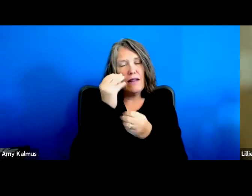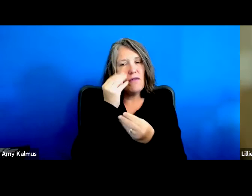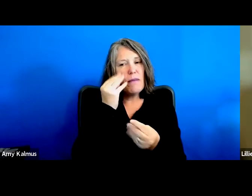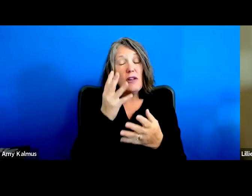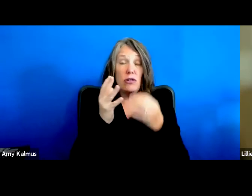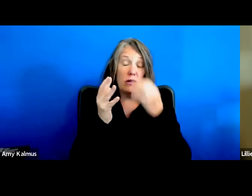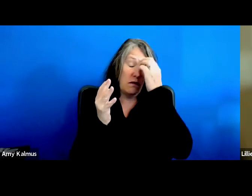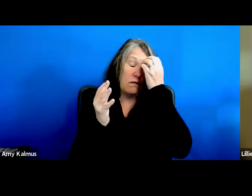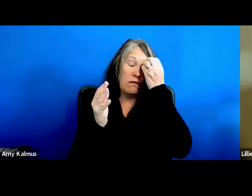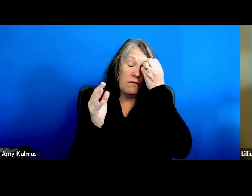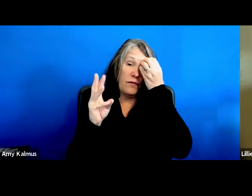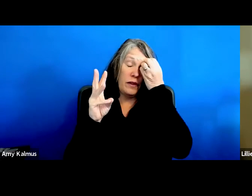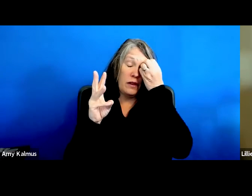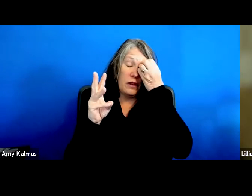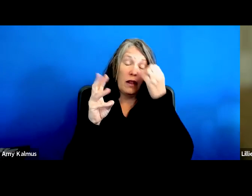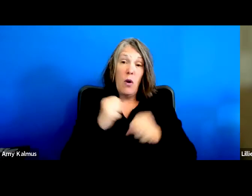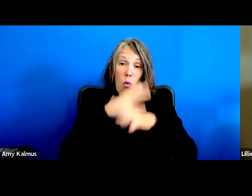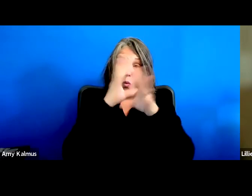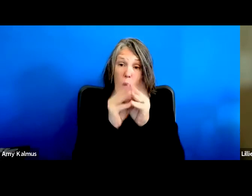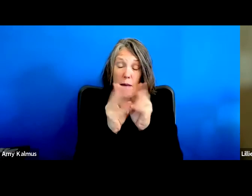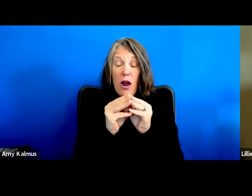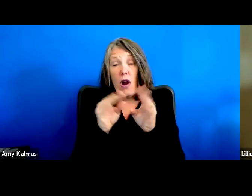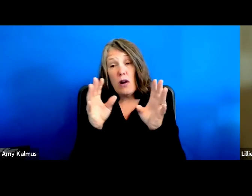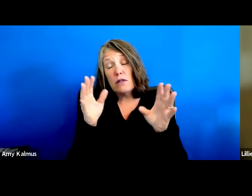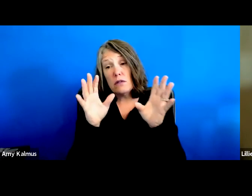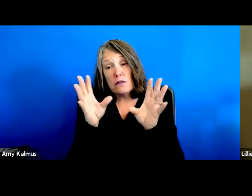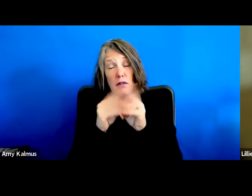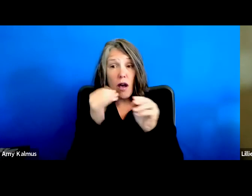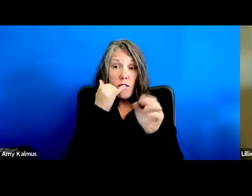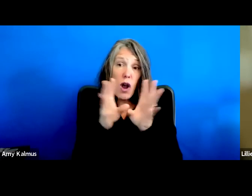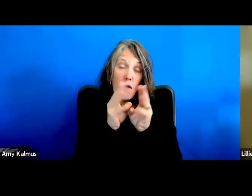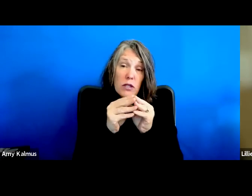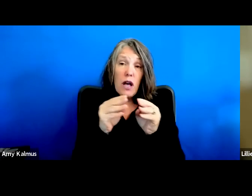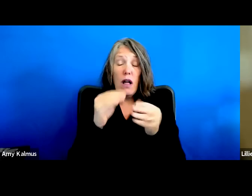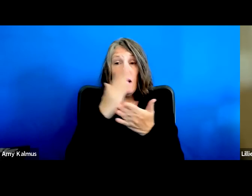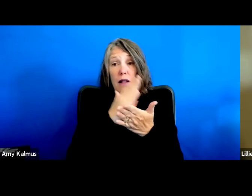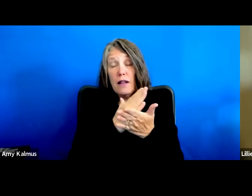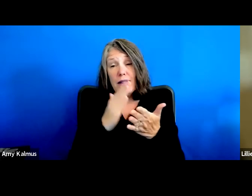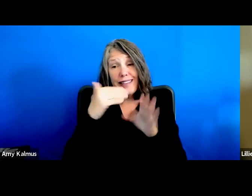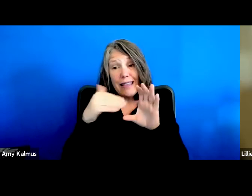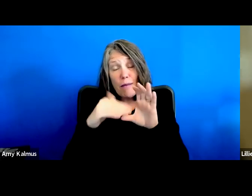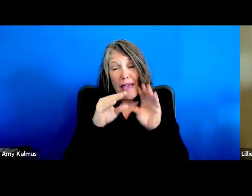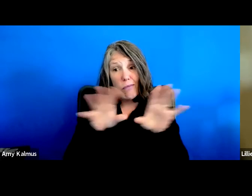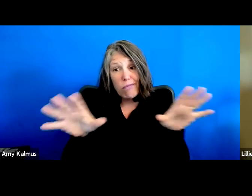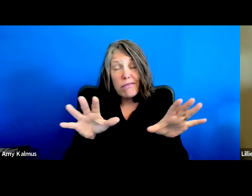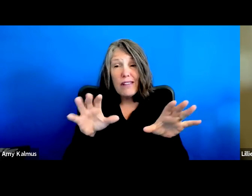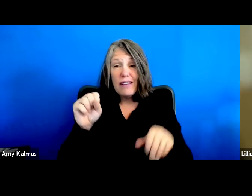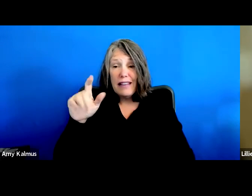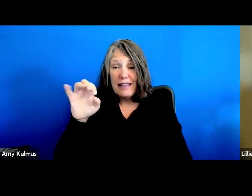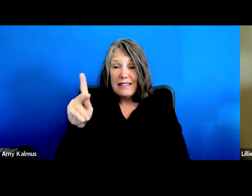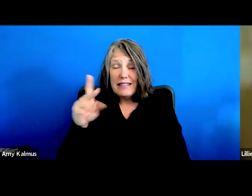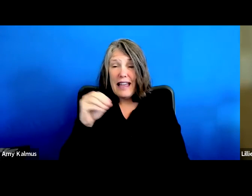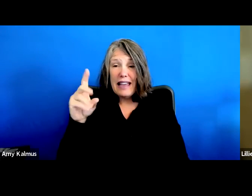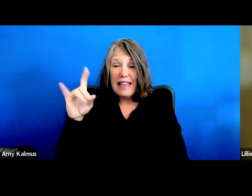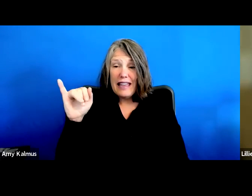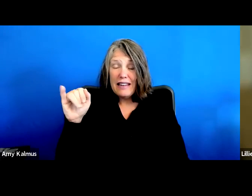it webinars? Is it meetings? Is it conference calls? Is it listservs? Is it Slack and Discord?